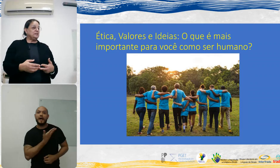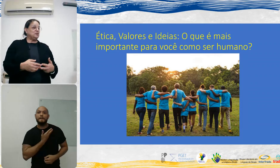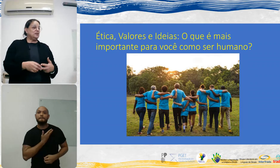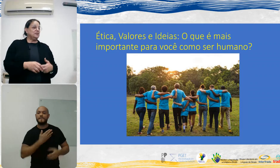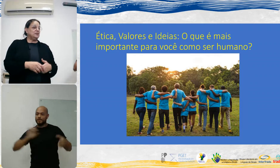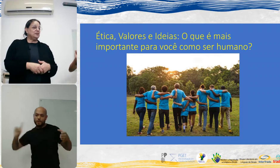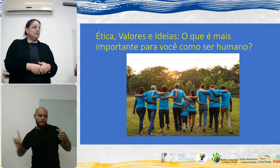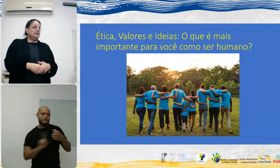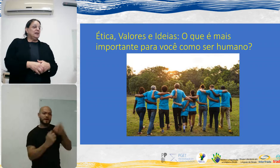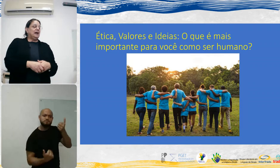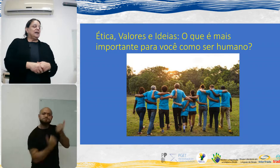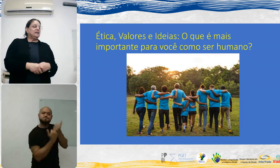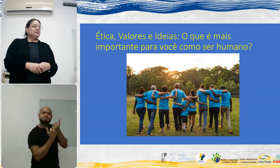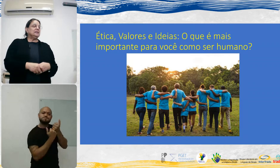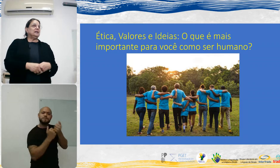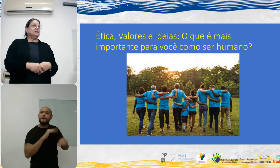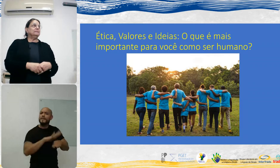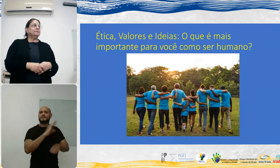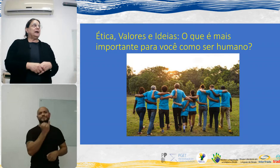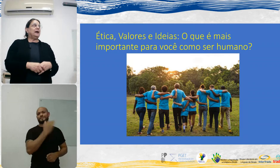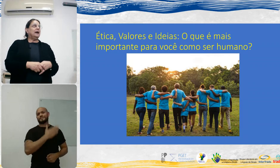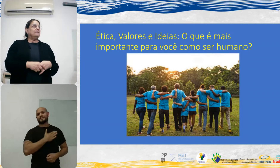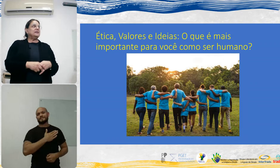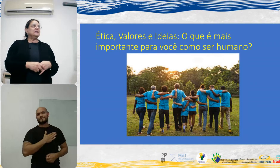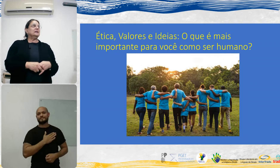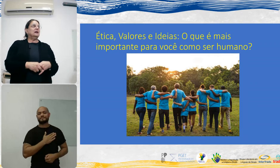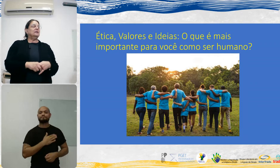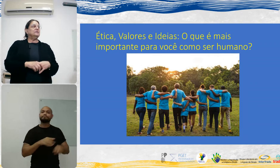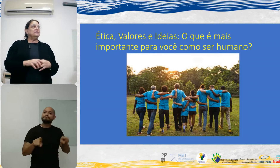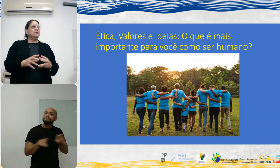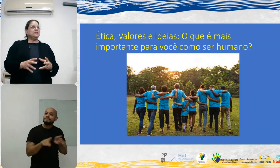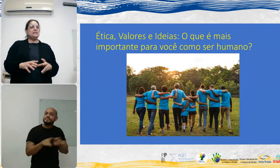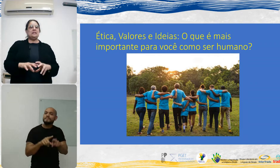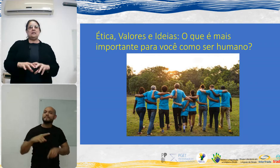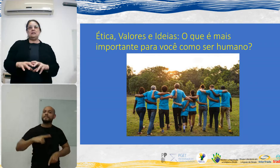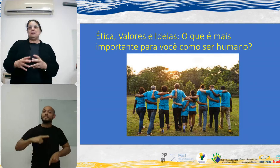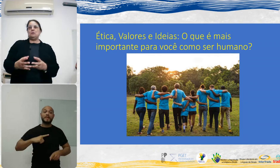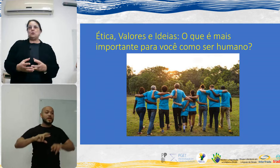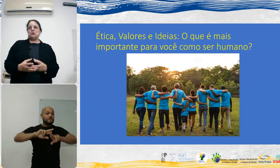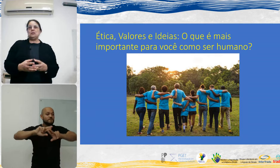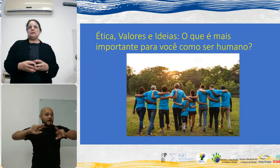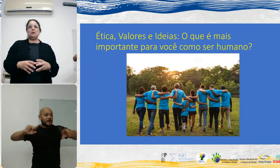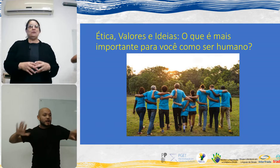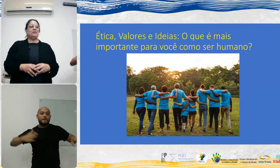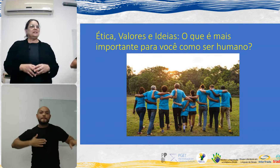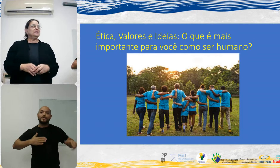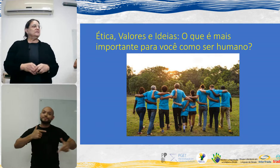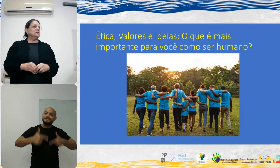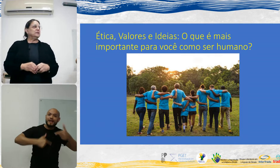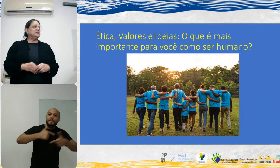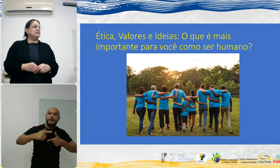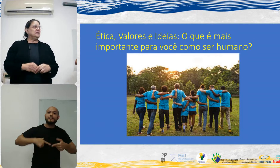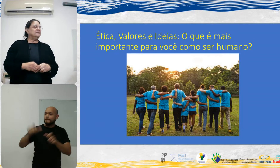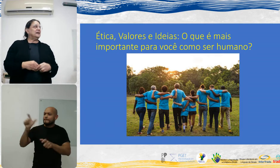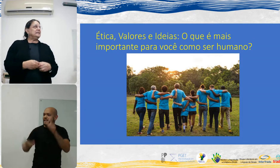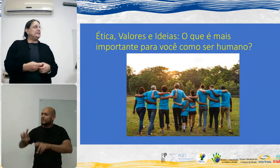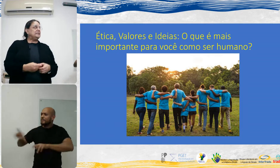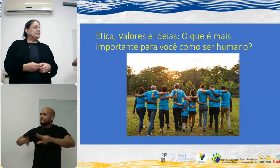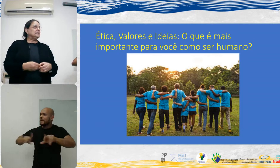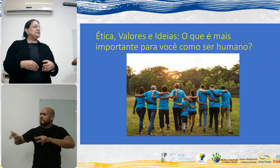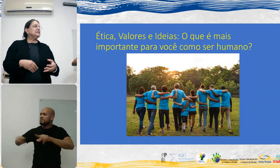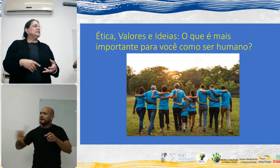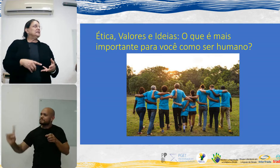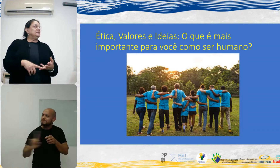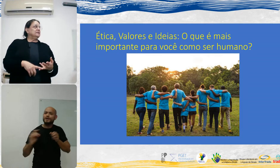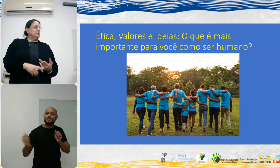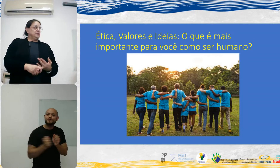support each other, and having diversity in my world, whether that's diversity of